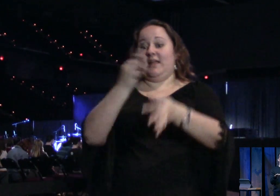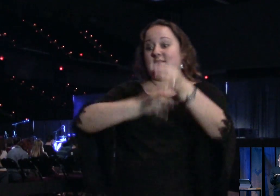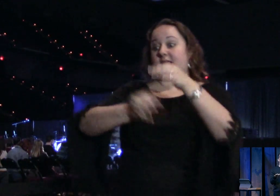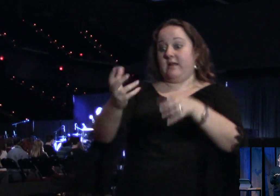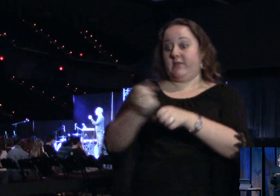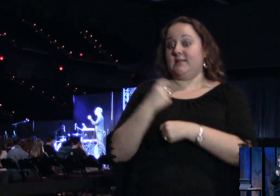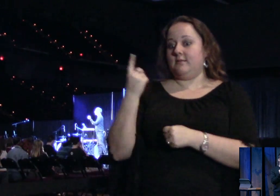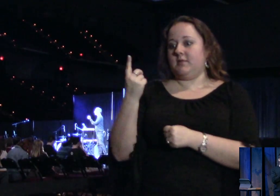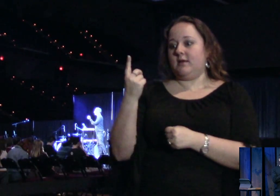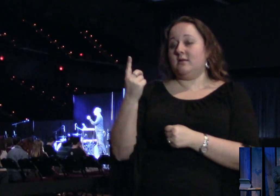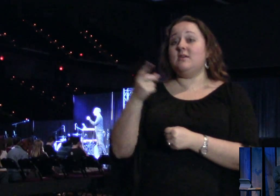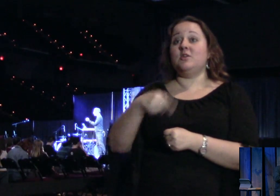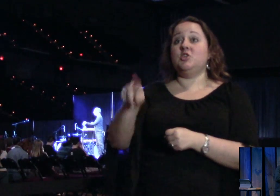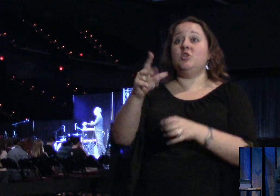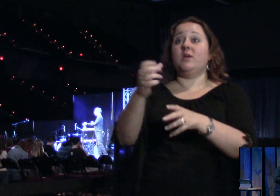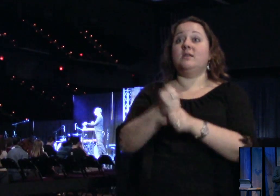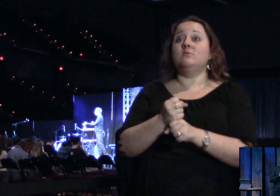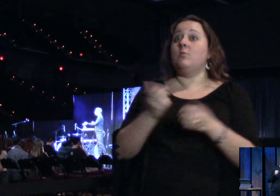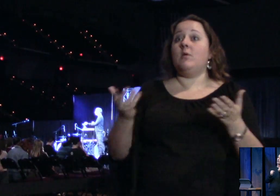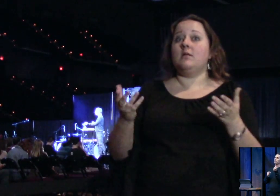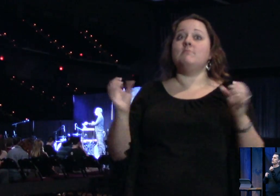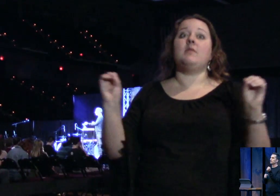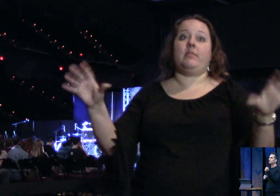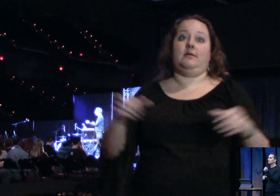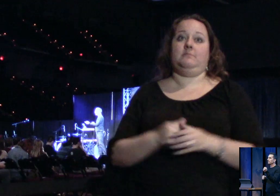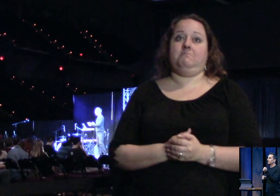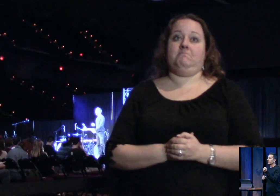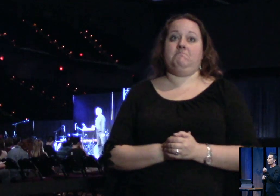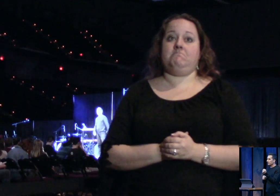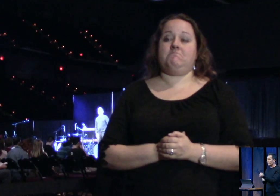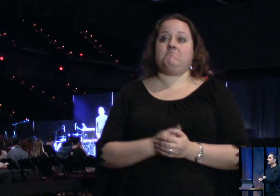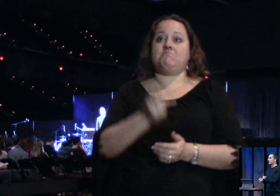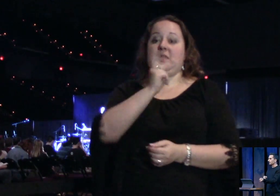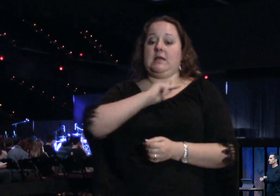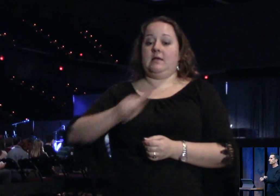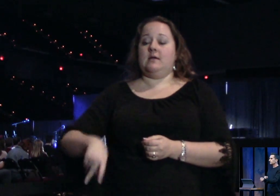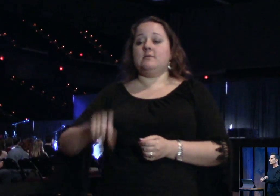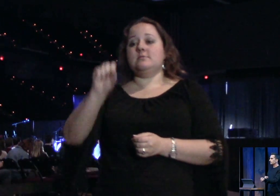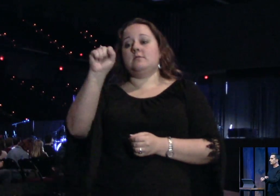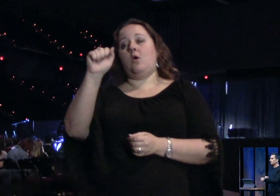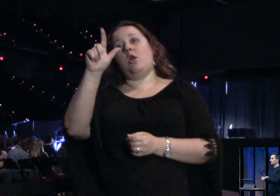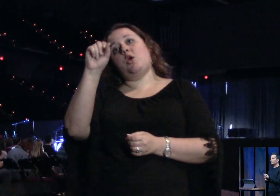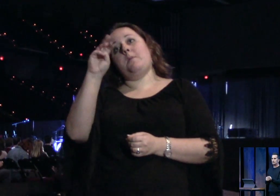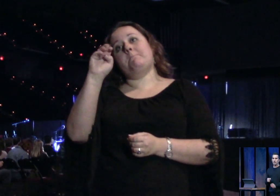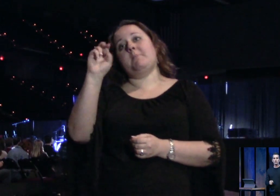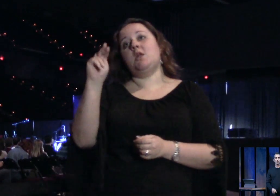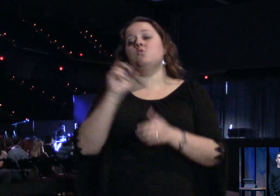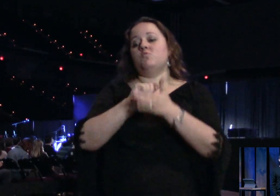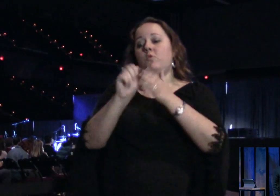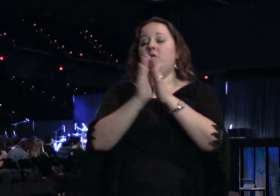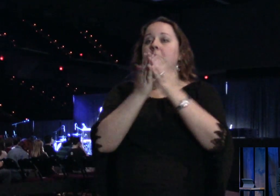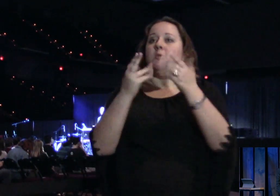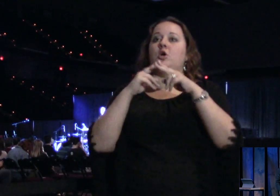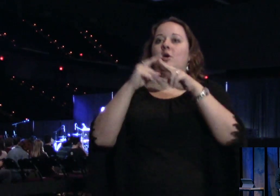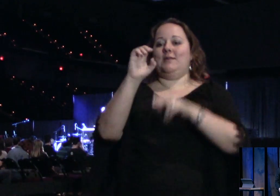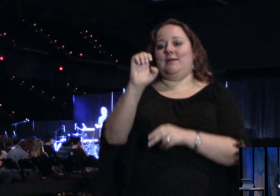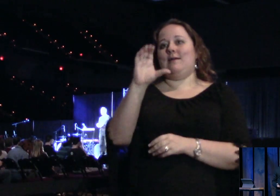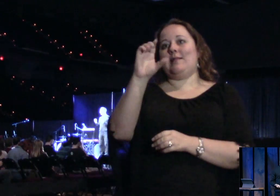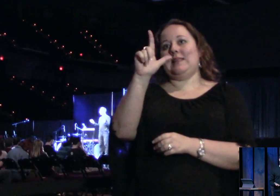empty. And instead of getting something, you get nothing. King Solomon wrote a book